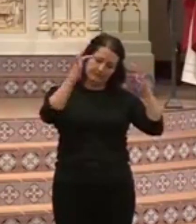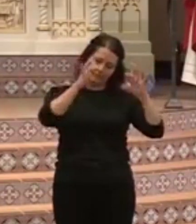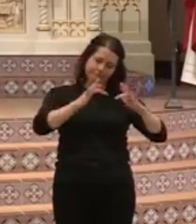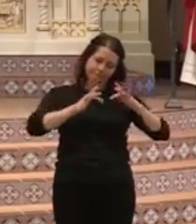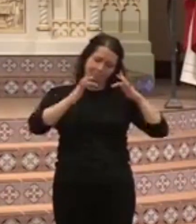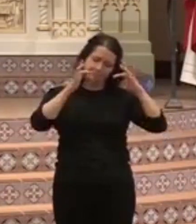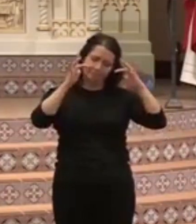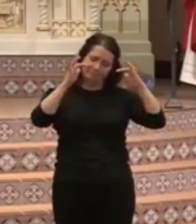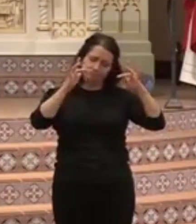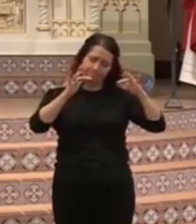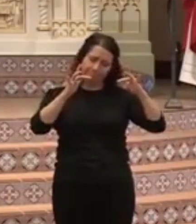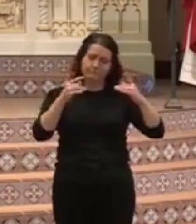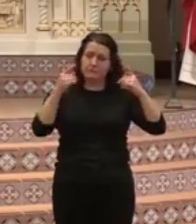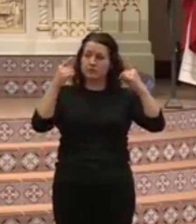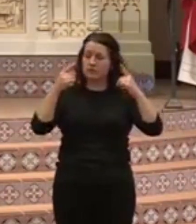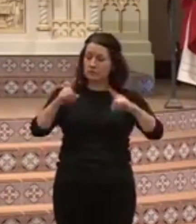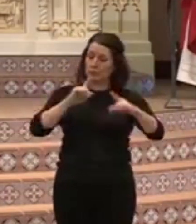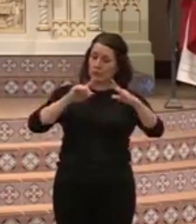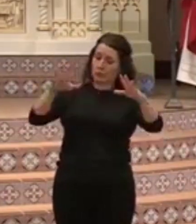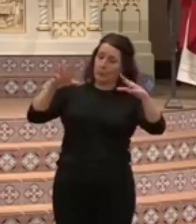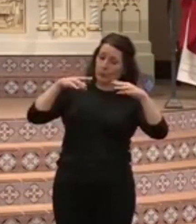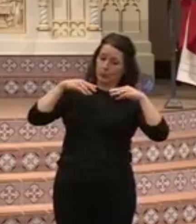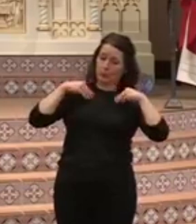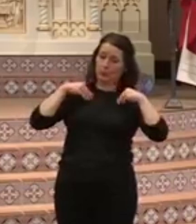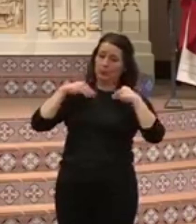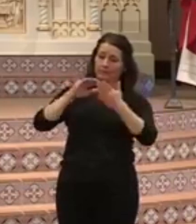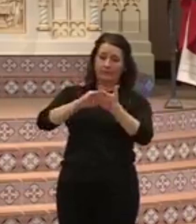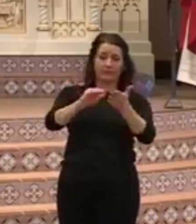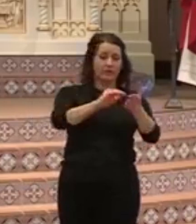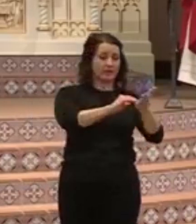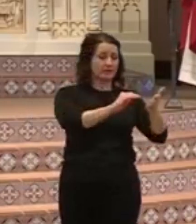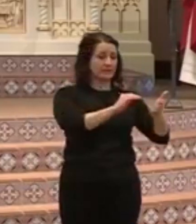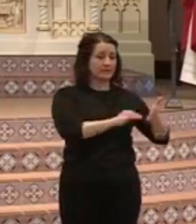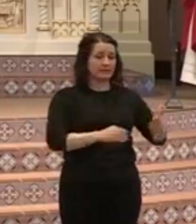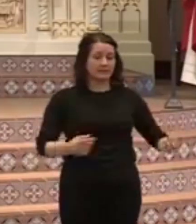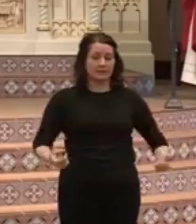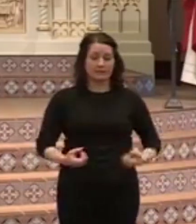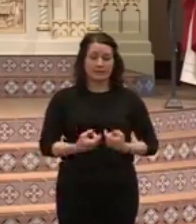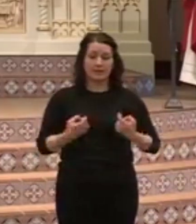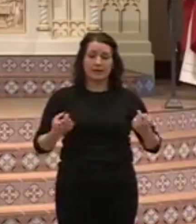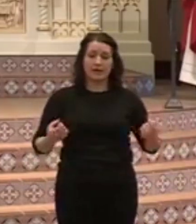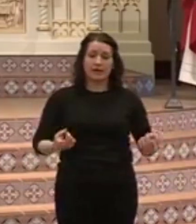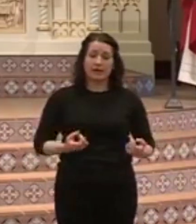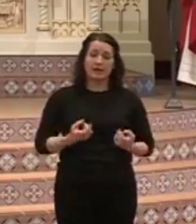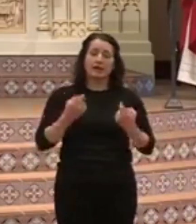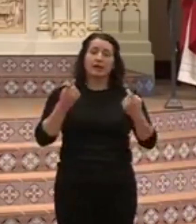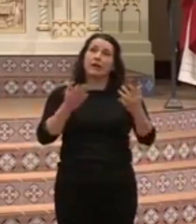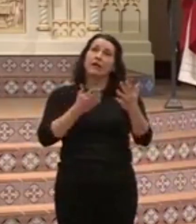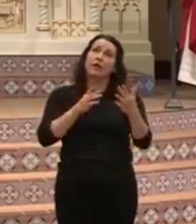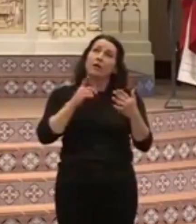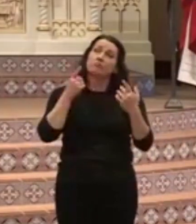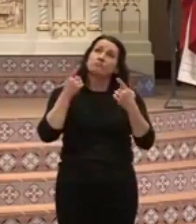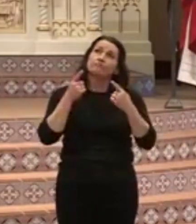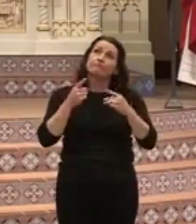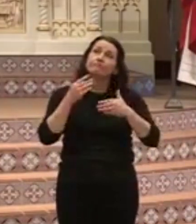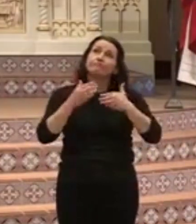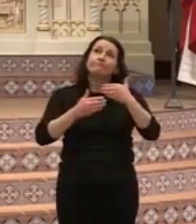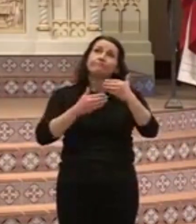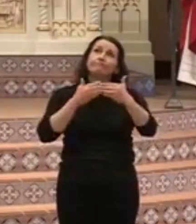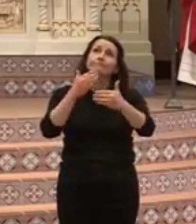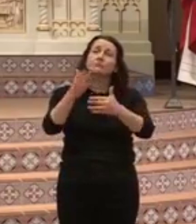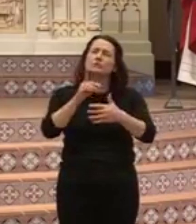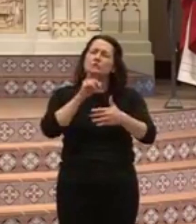that having received forgiveness of all their sins through the waters